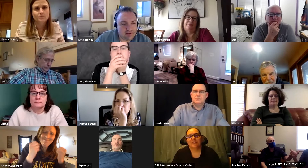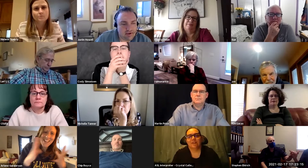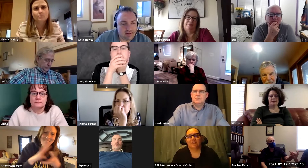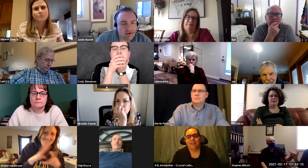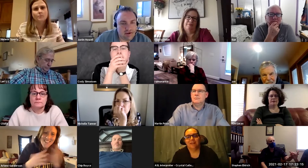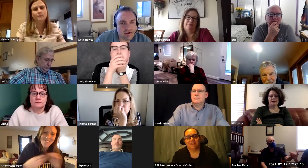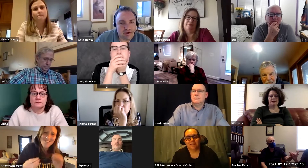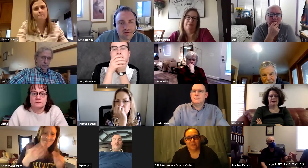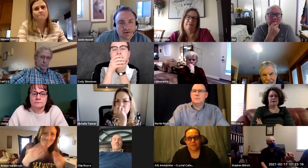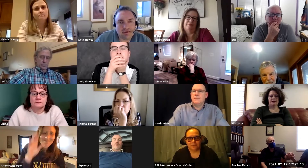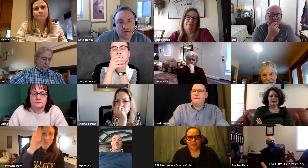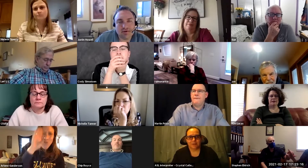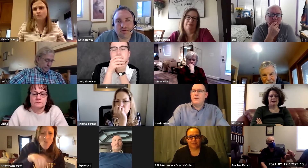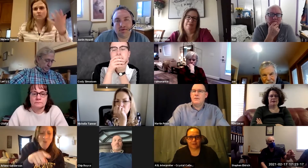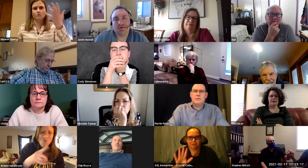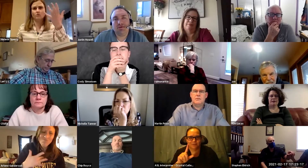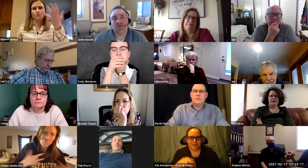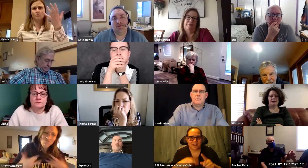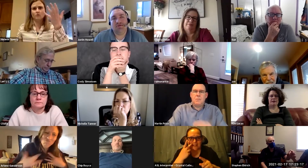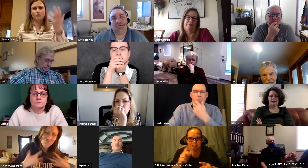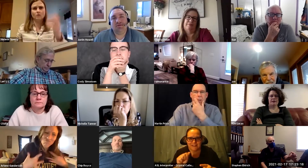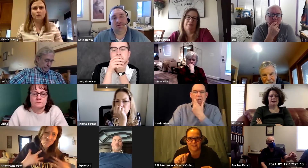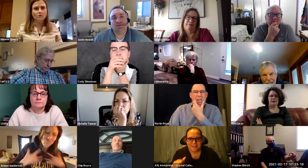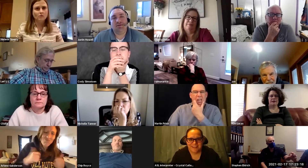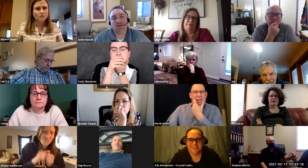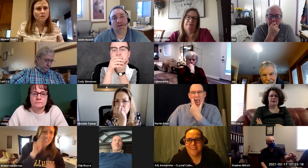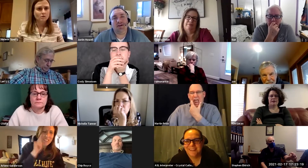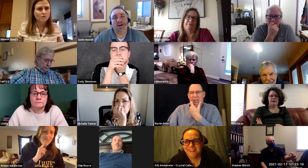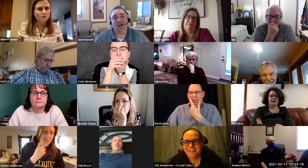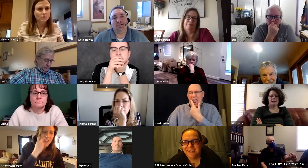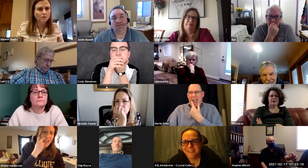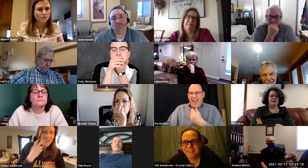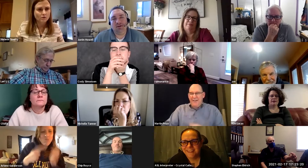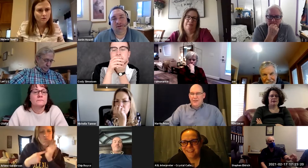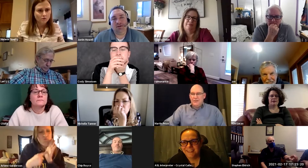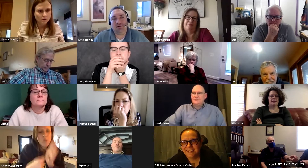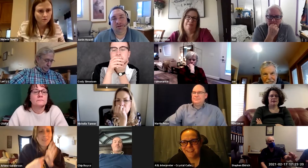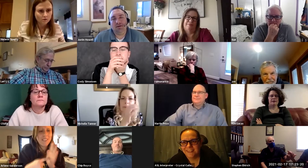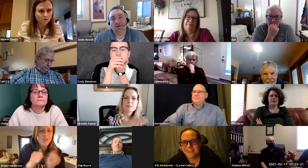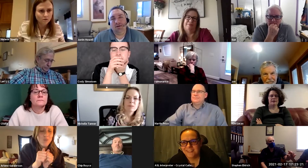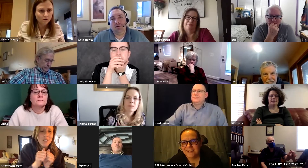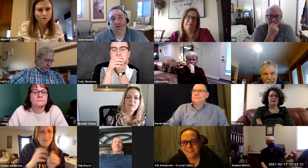So this is Arlene. So, oh, sorry, I can't see Arlene now. Okay, let me.